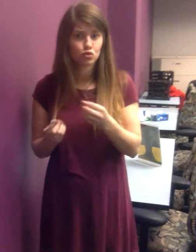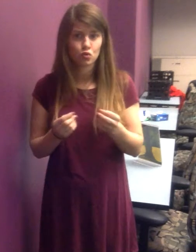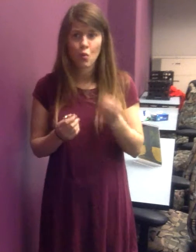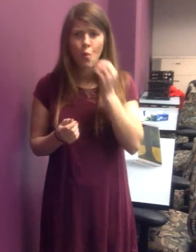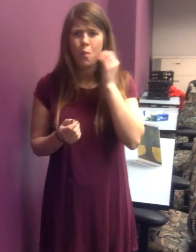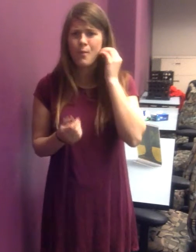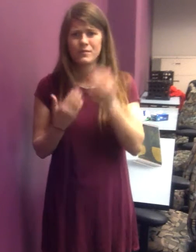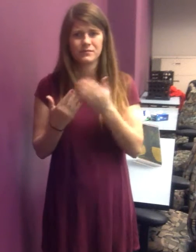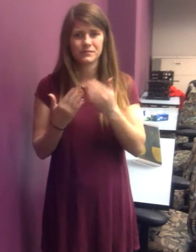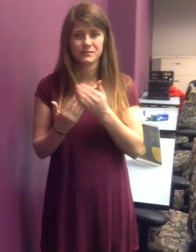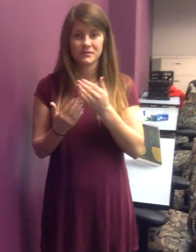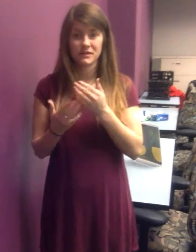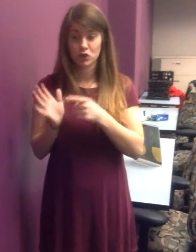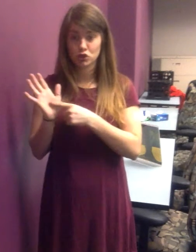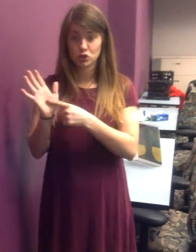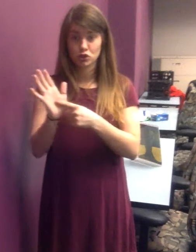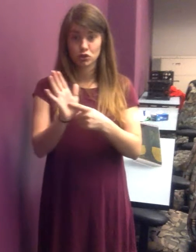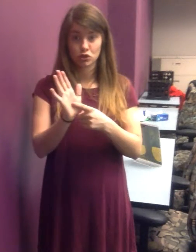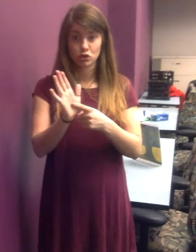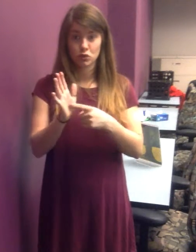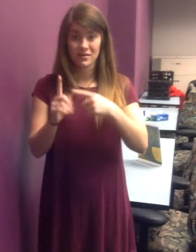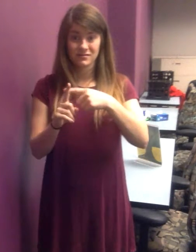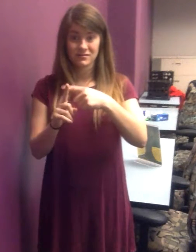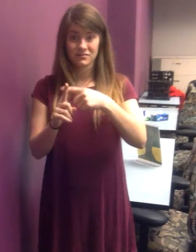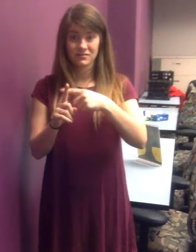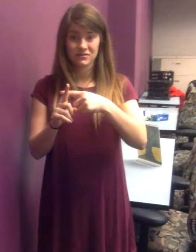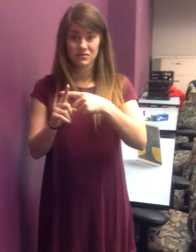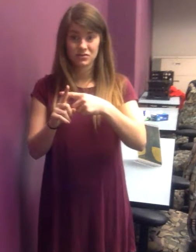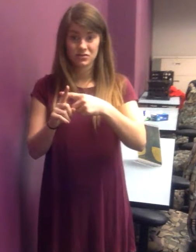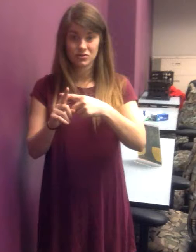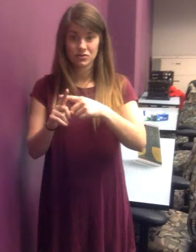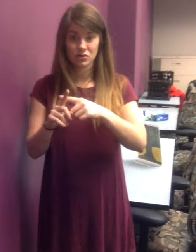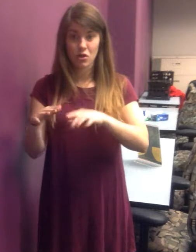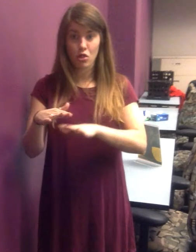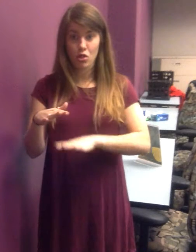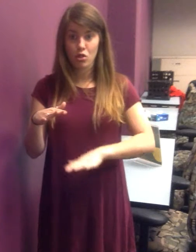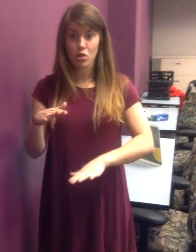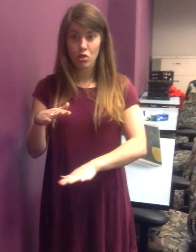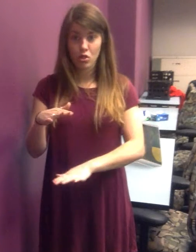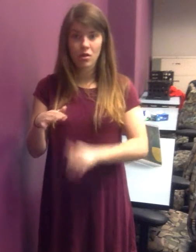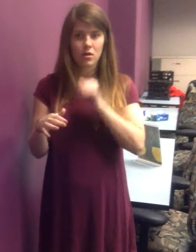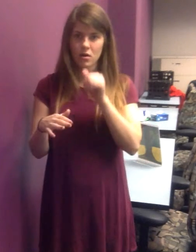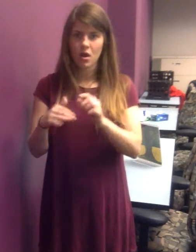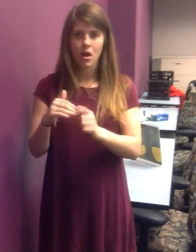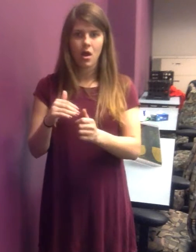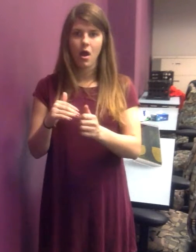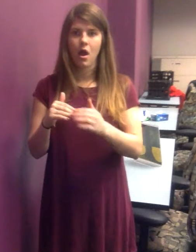down. Could I pick 10 years of world history and show a climate cooling? Oh,